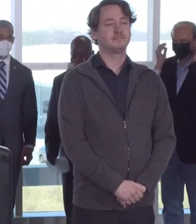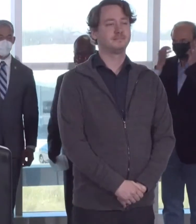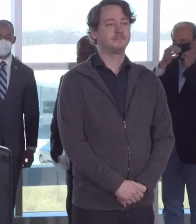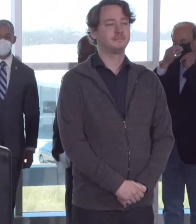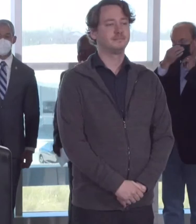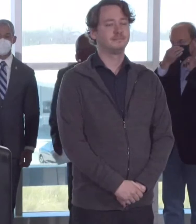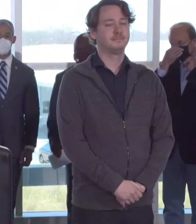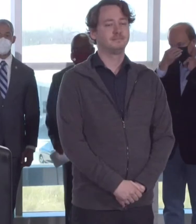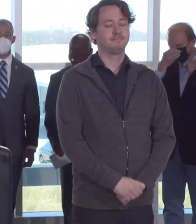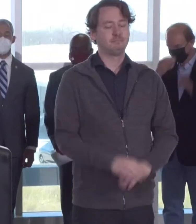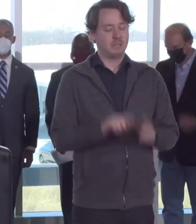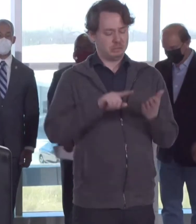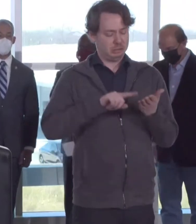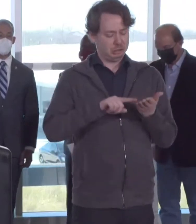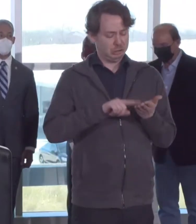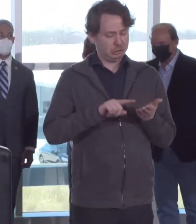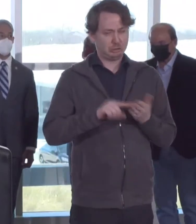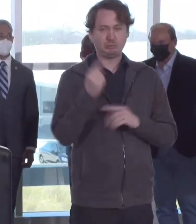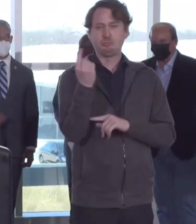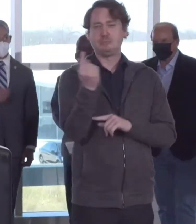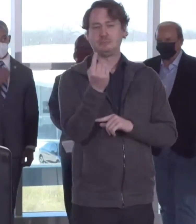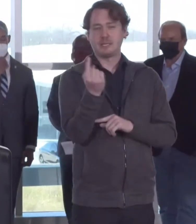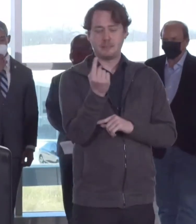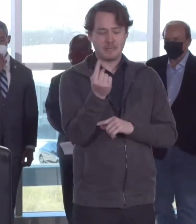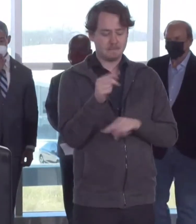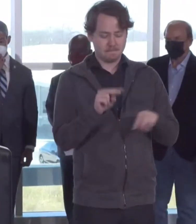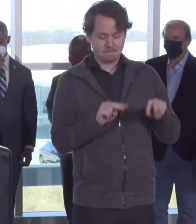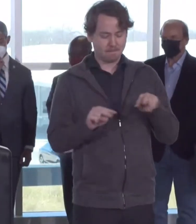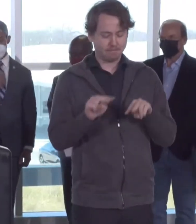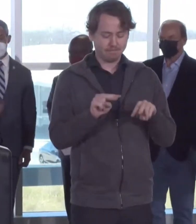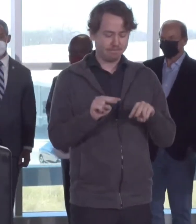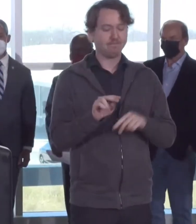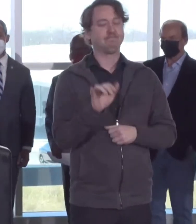Just want to check something because, all right.